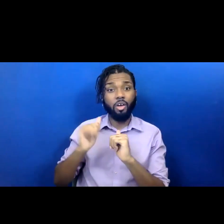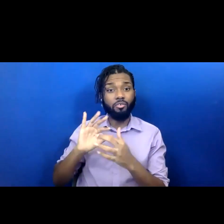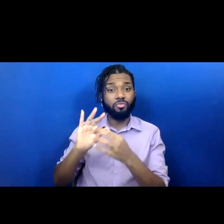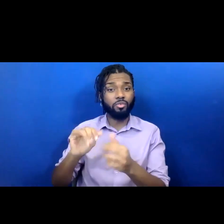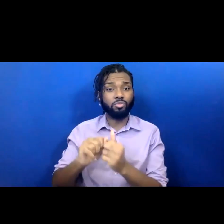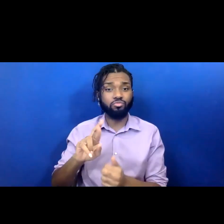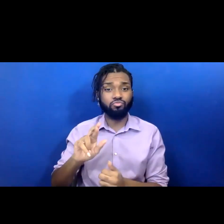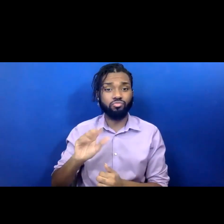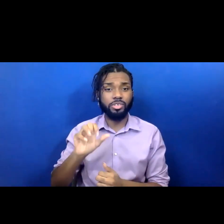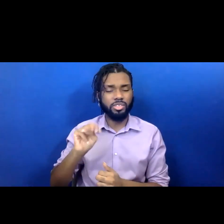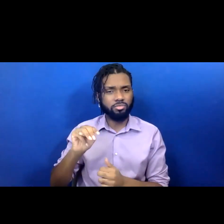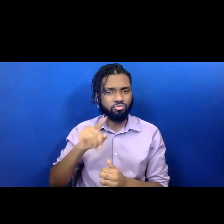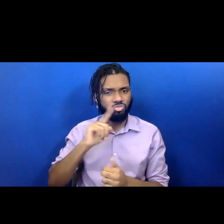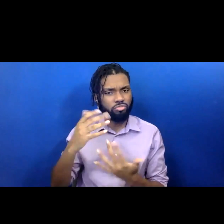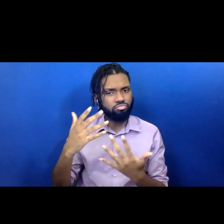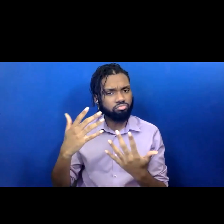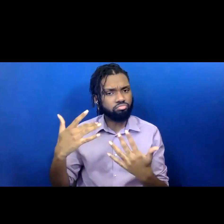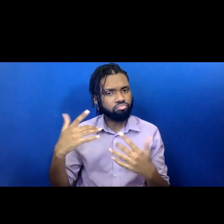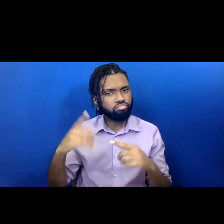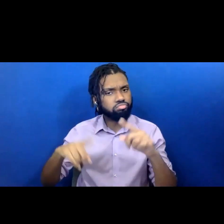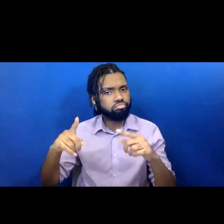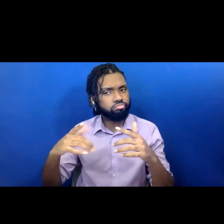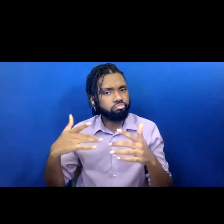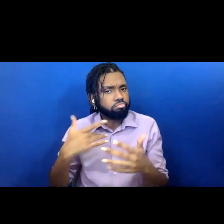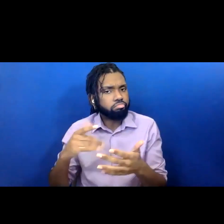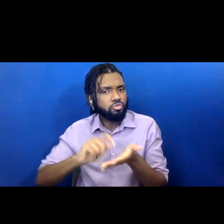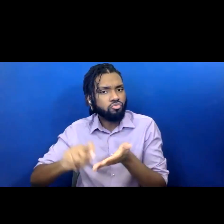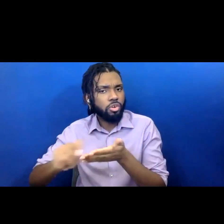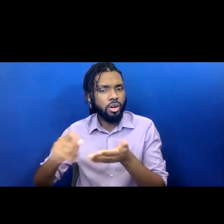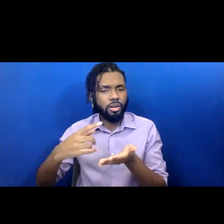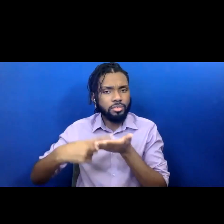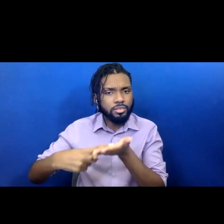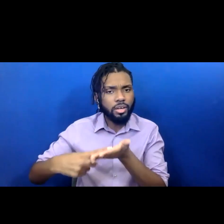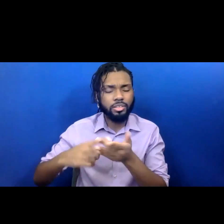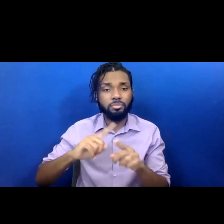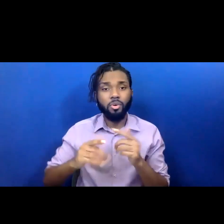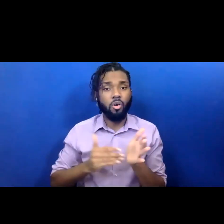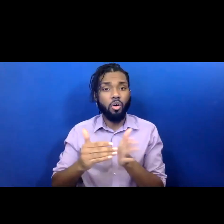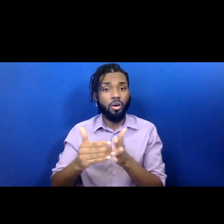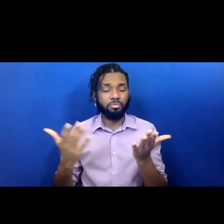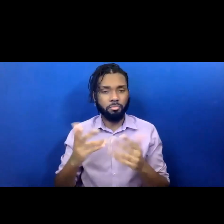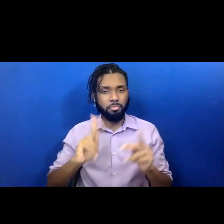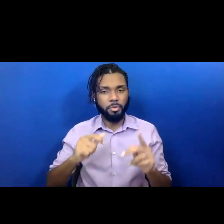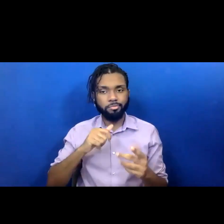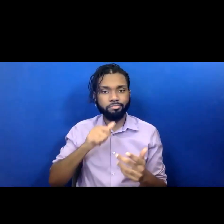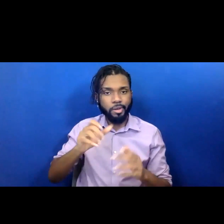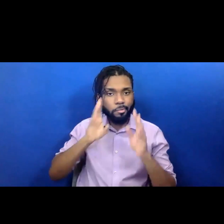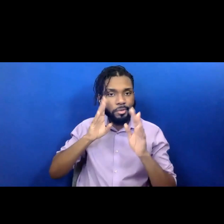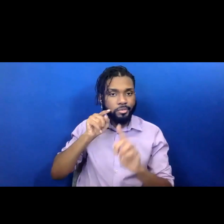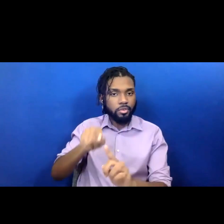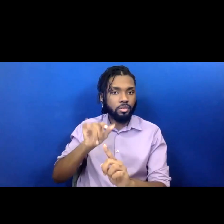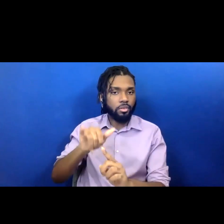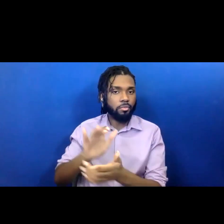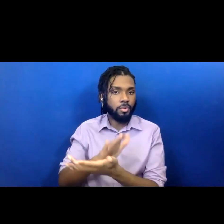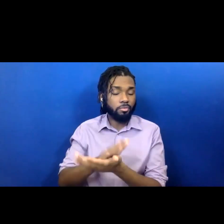written about and are discussed and are even sort of offered, and yet people in many cases are not paying attention to them. And frankly, I saw that even